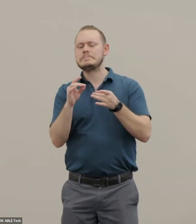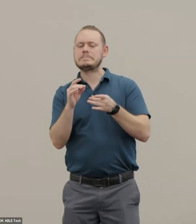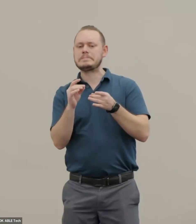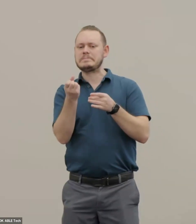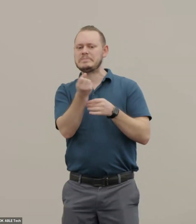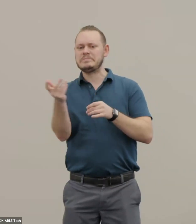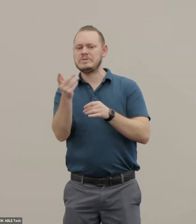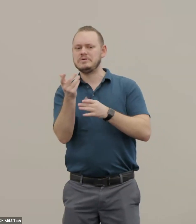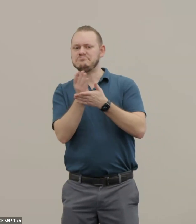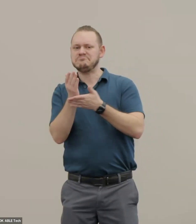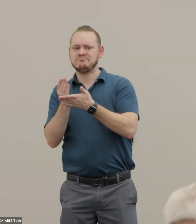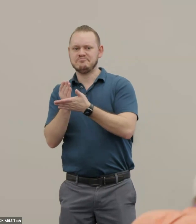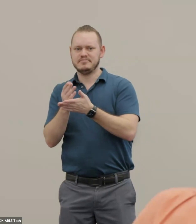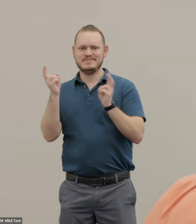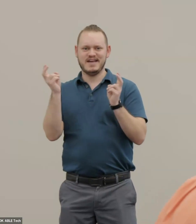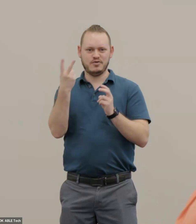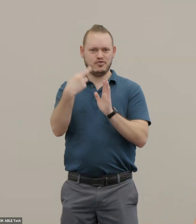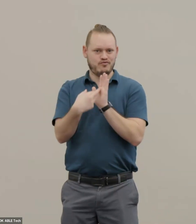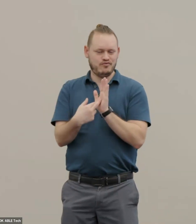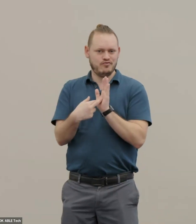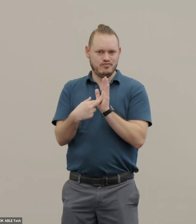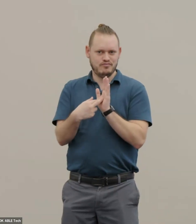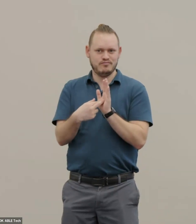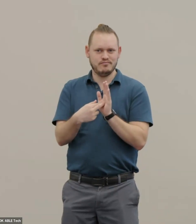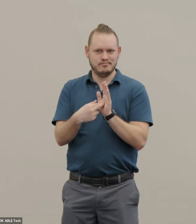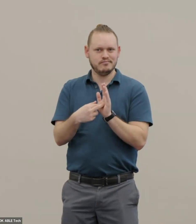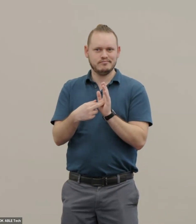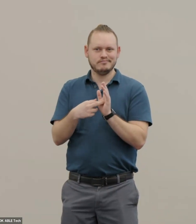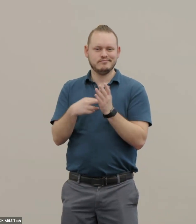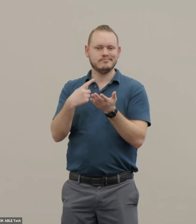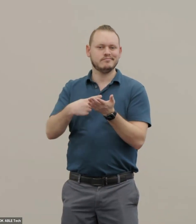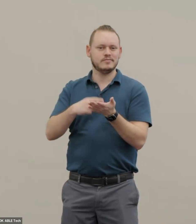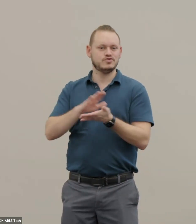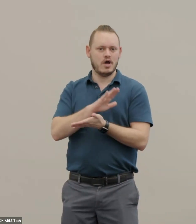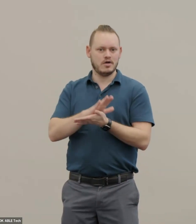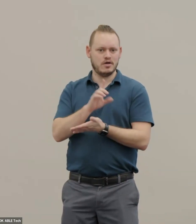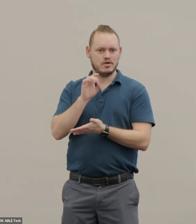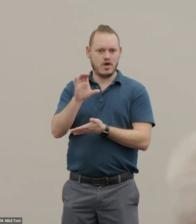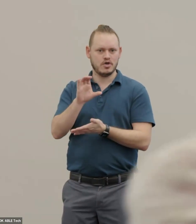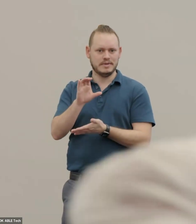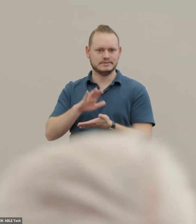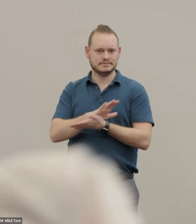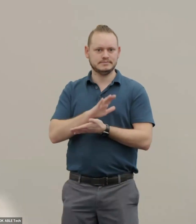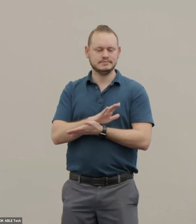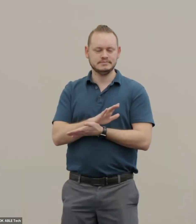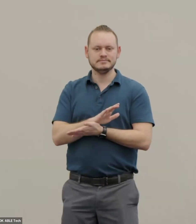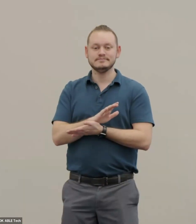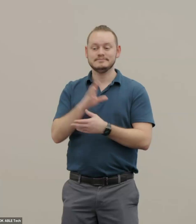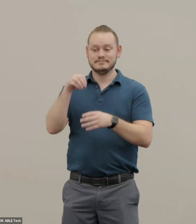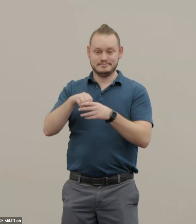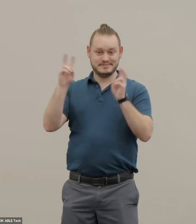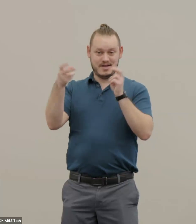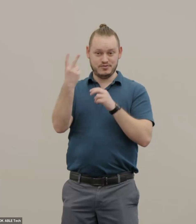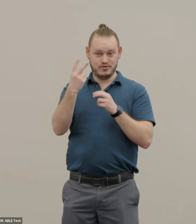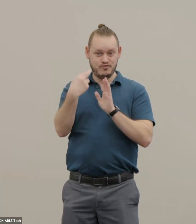of sections of the Title II regulations that talks about documents, right? And so in the Title II